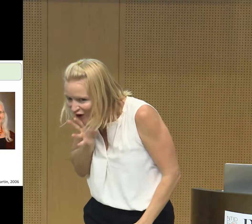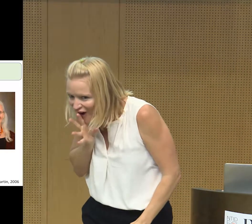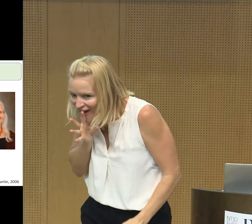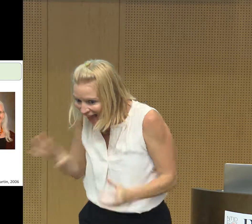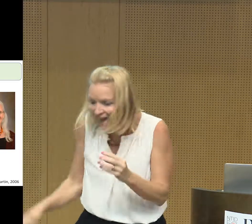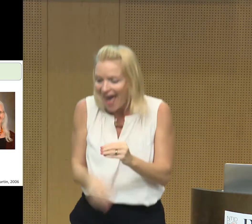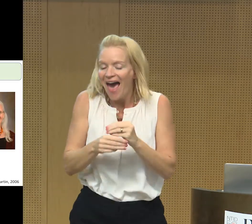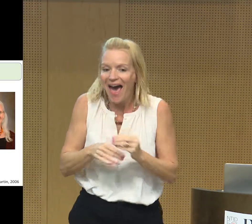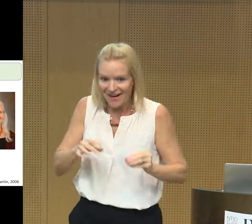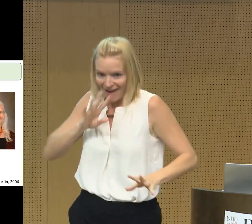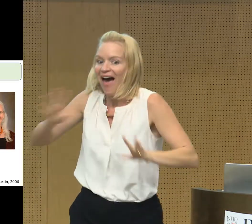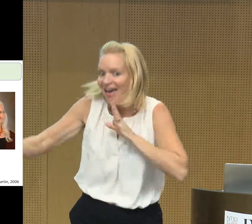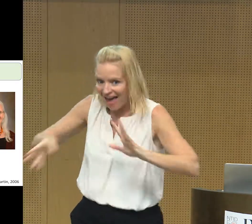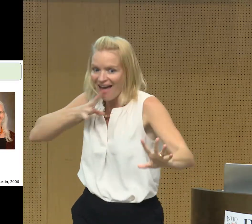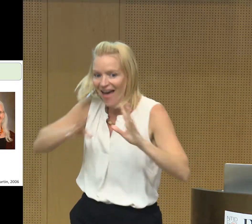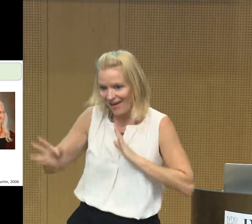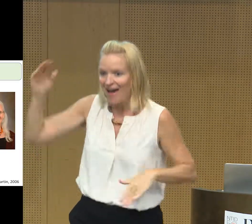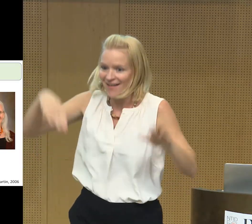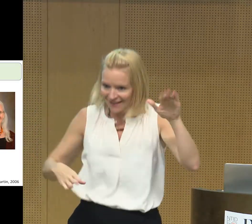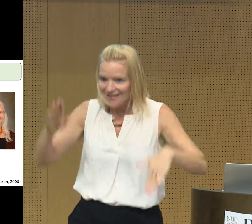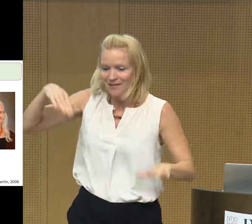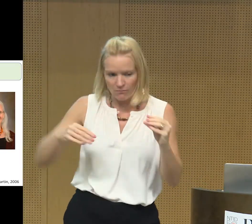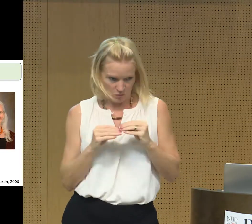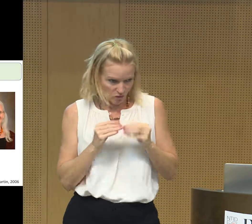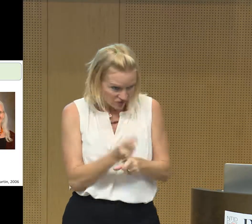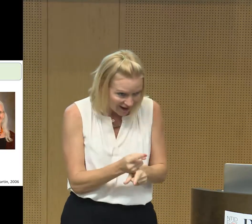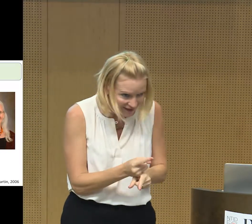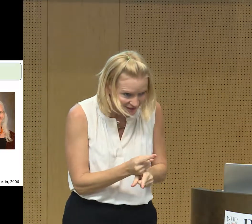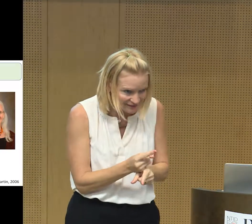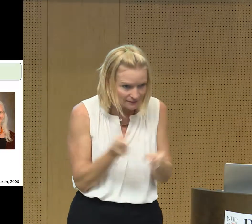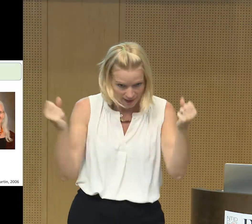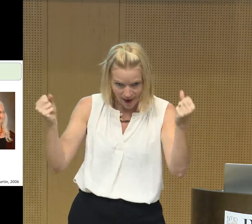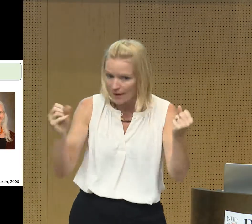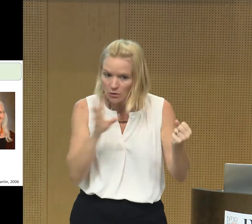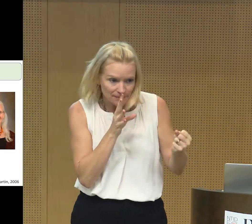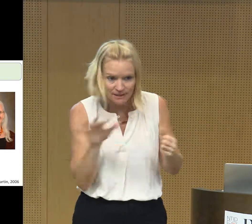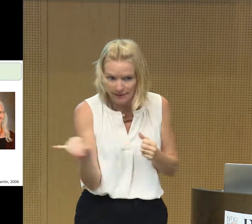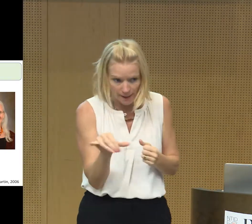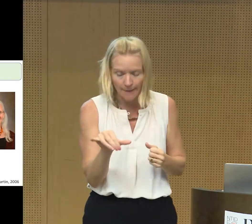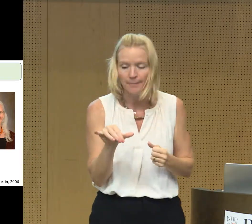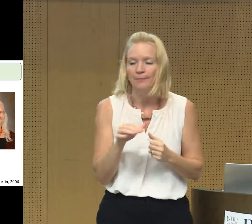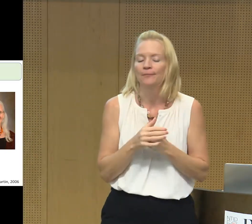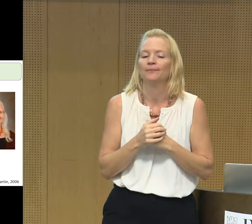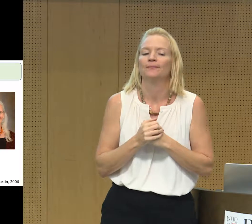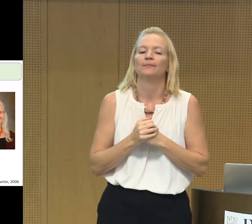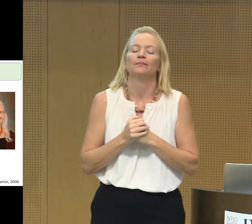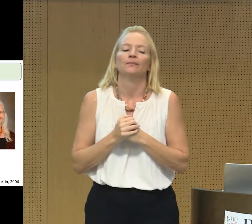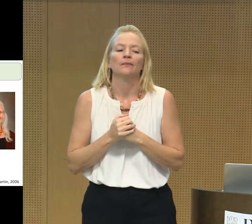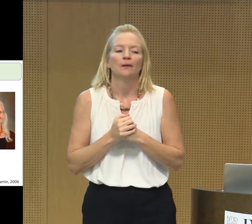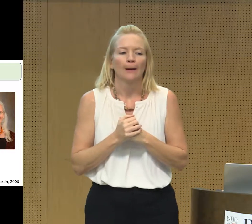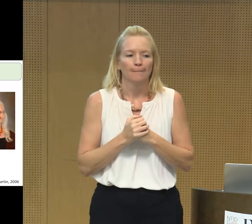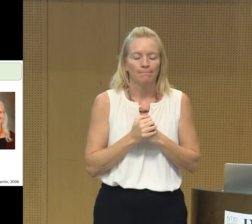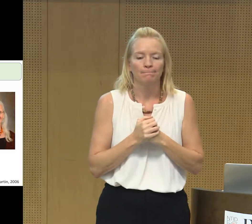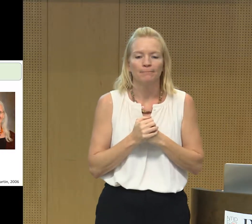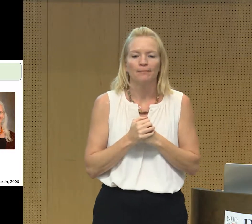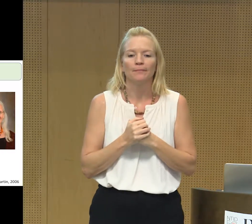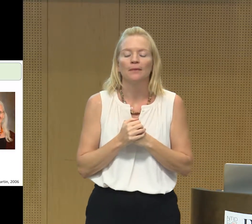a mother talking, you can see this oscillation, you can see these movements. And so that's the same in sign language and in spoken language.